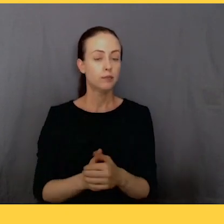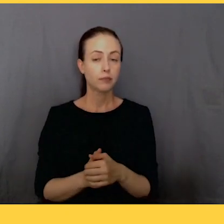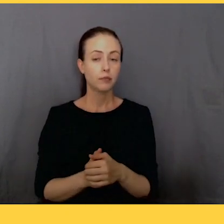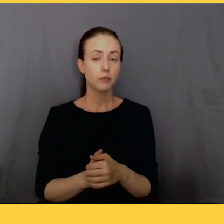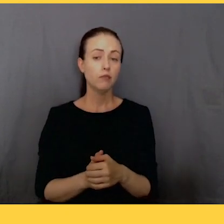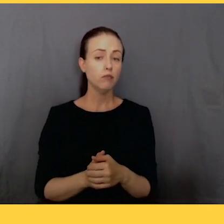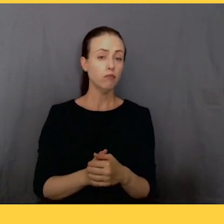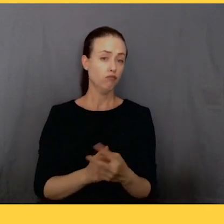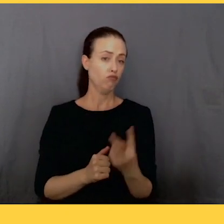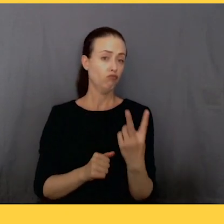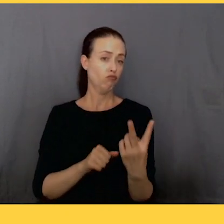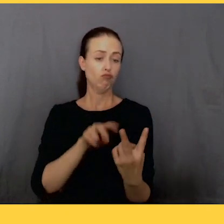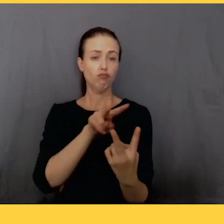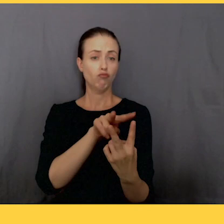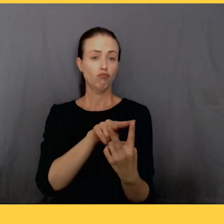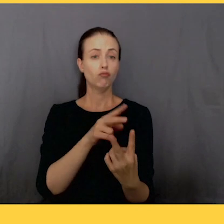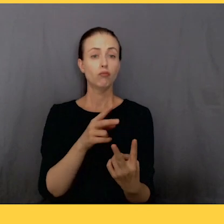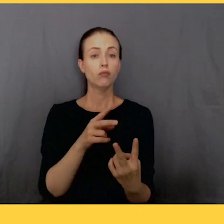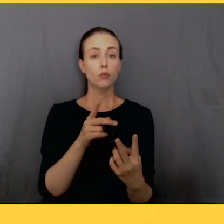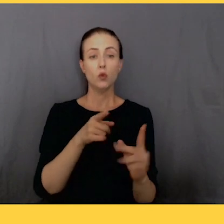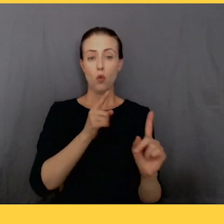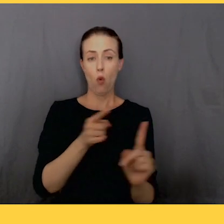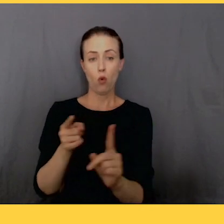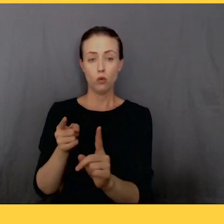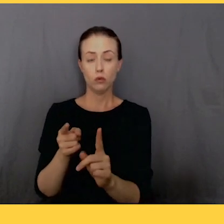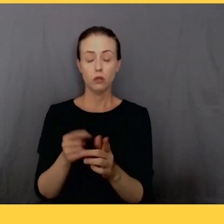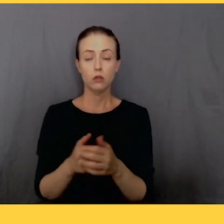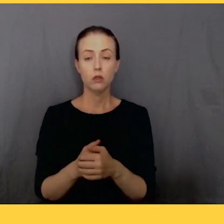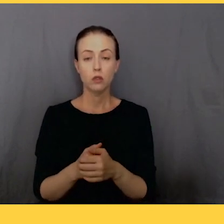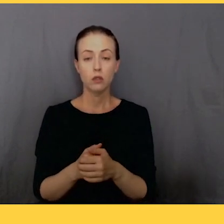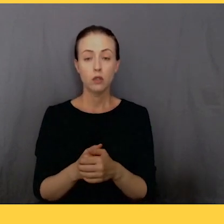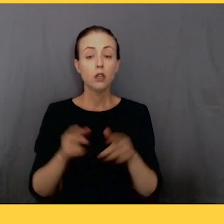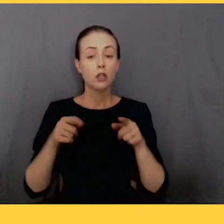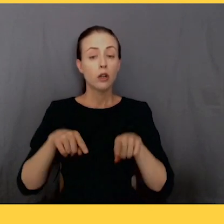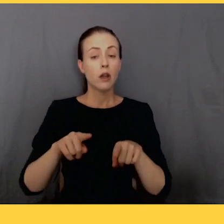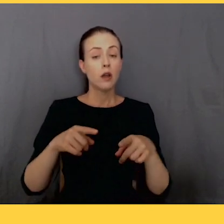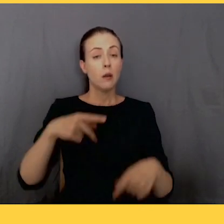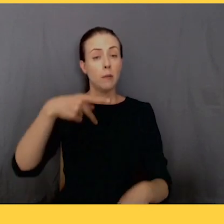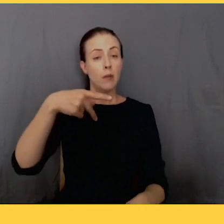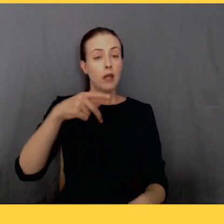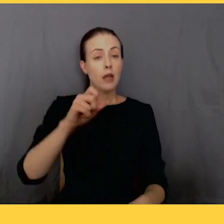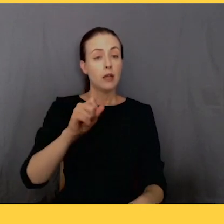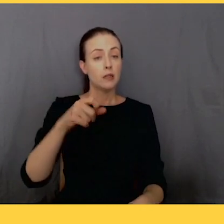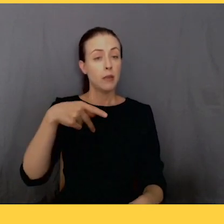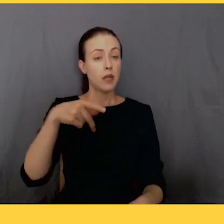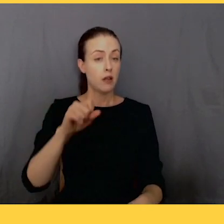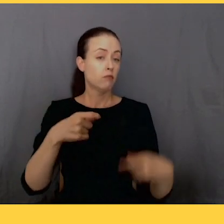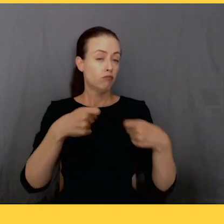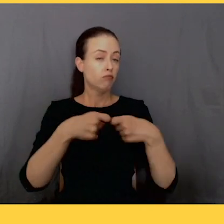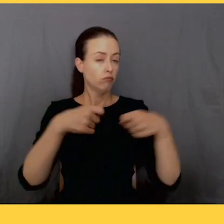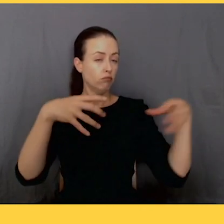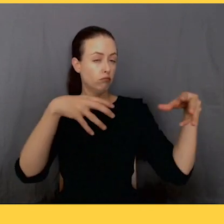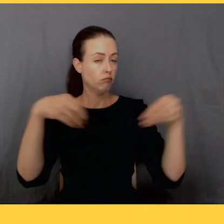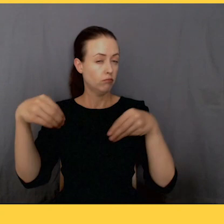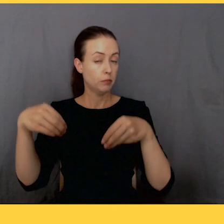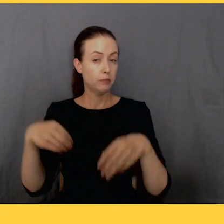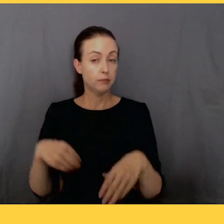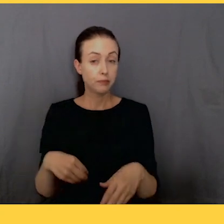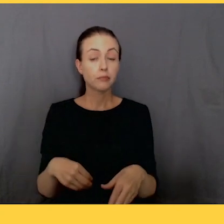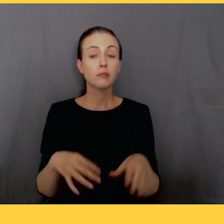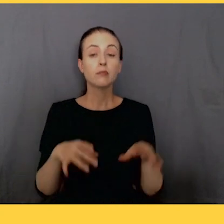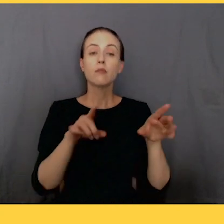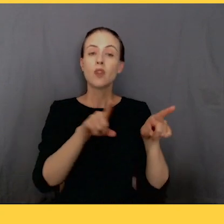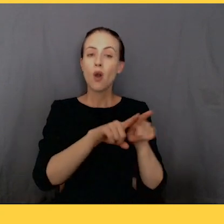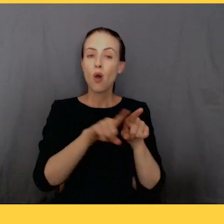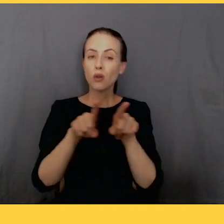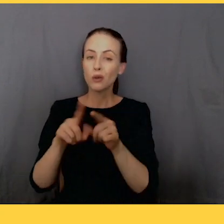were out in the field with our customers in these PSPS events. In addition, there's been a series of rebates and other